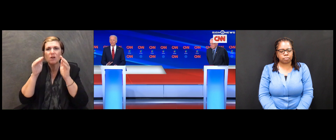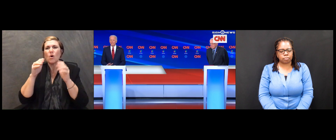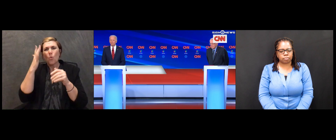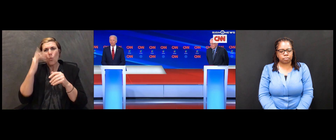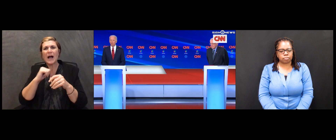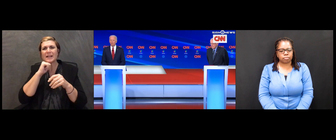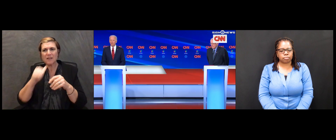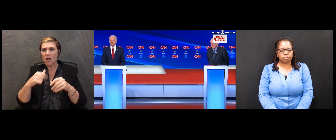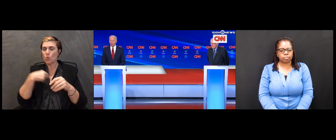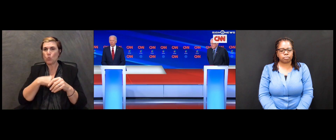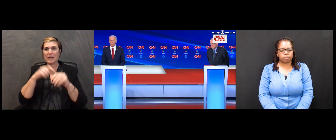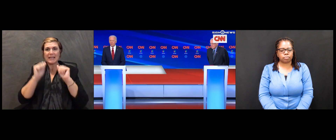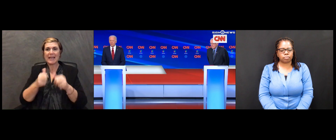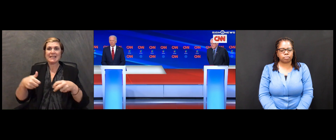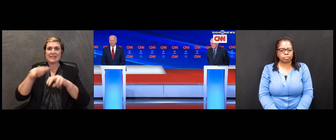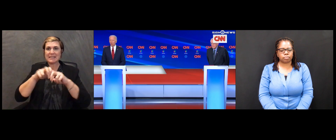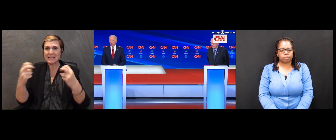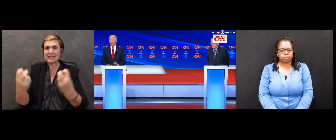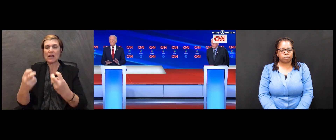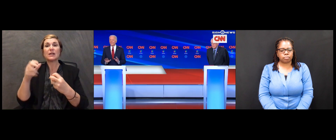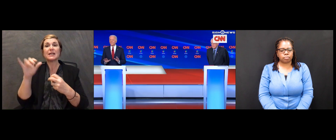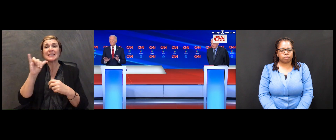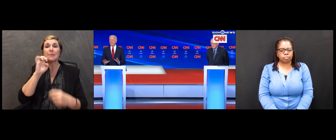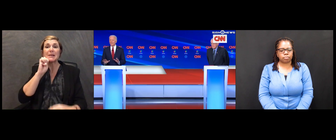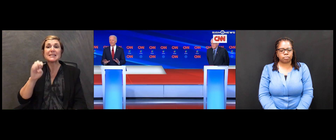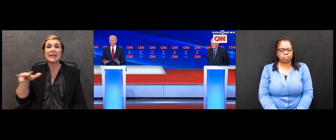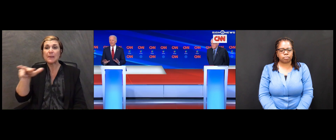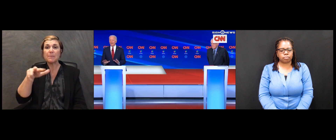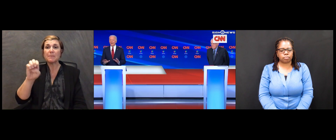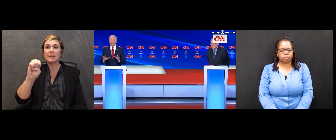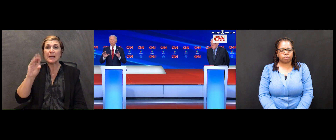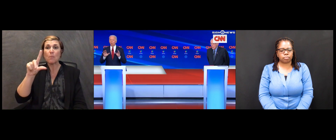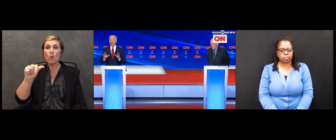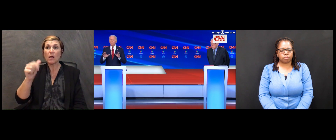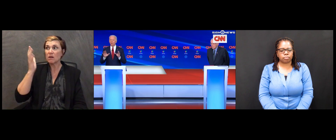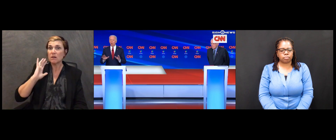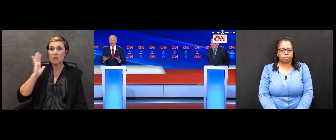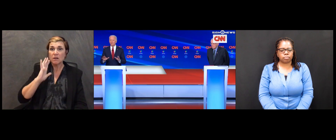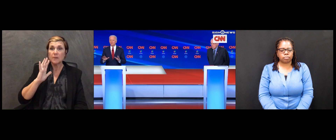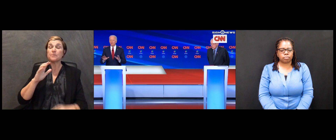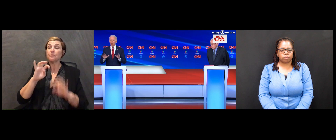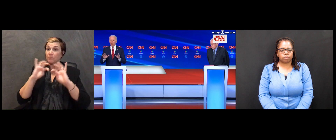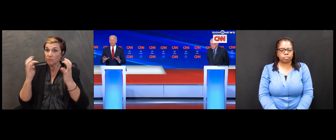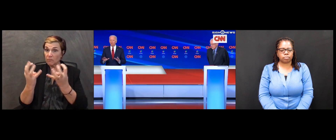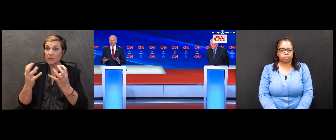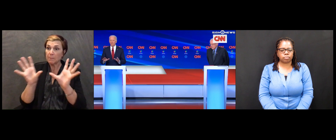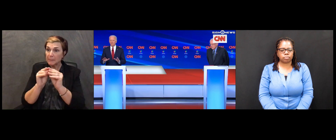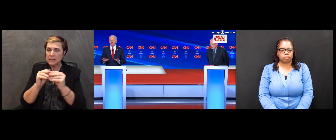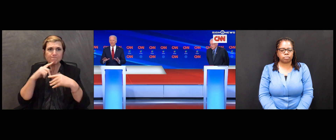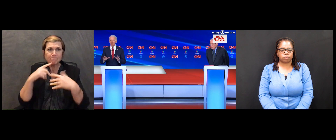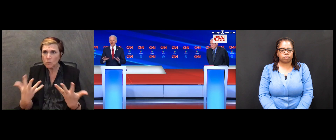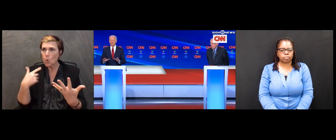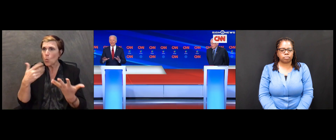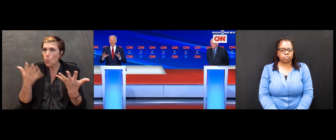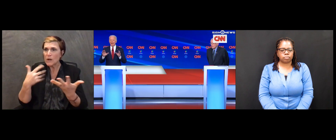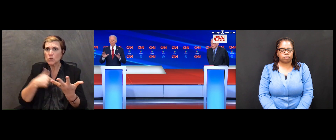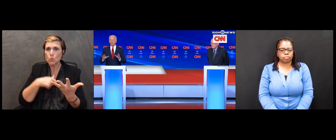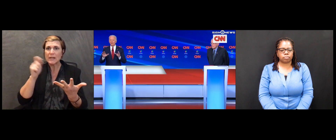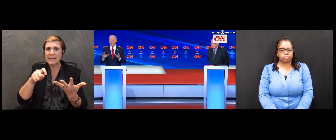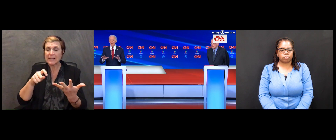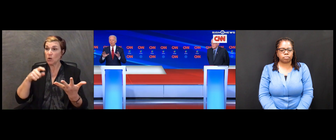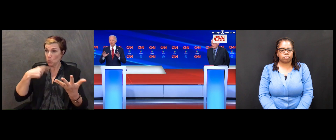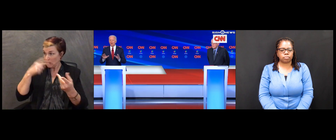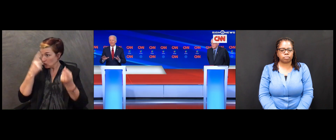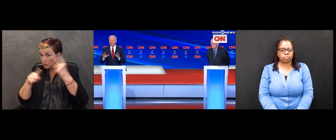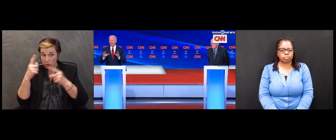what we did before with the Ebola crisis. What is needed? And have one voice, like we did